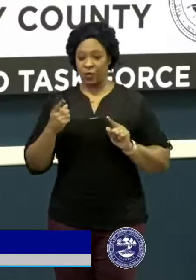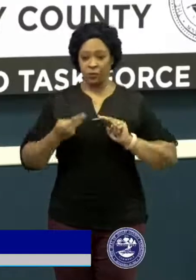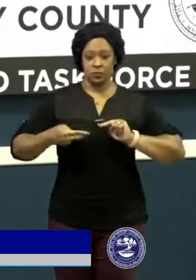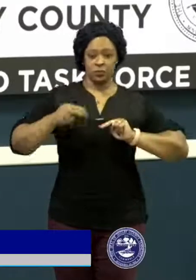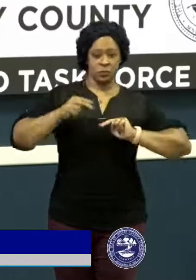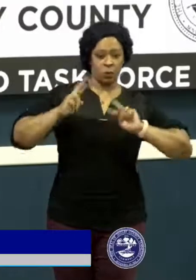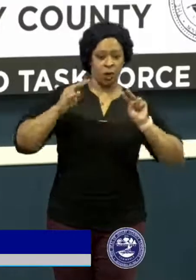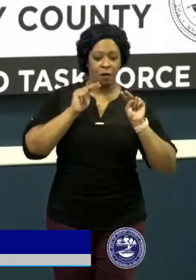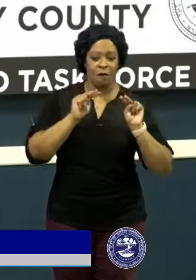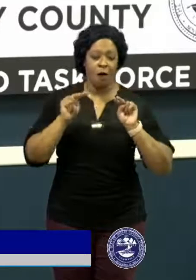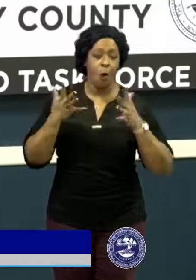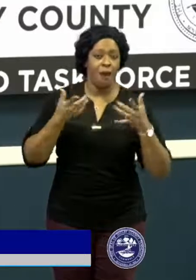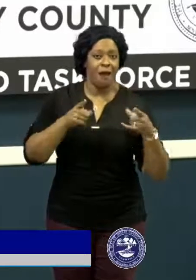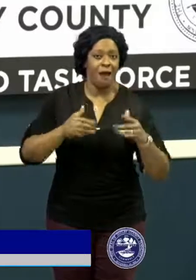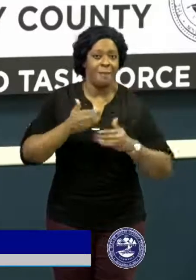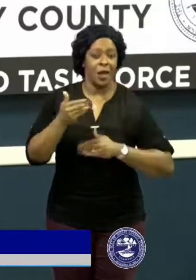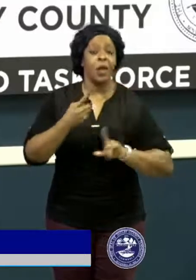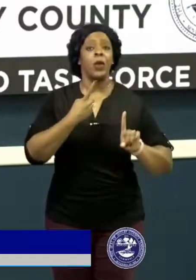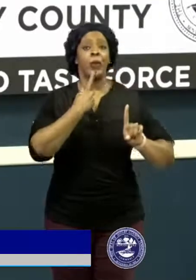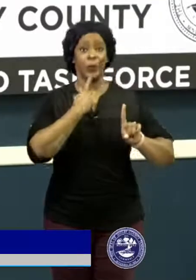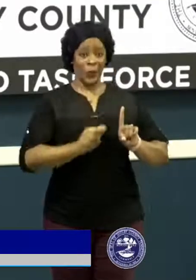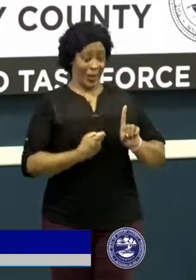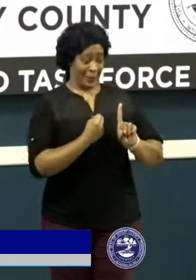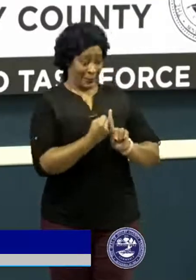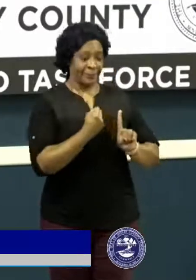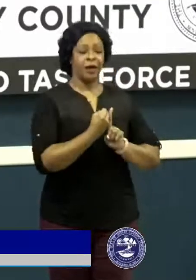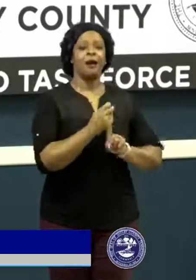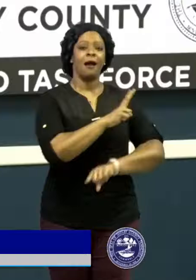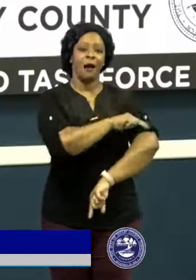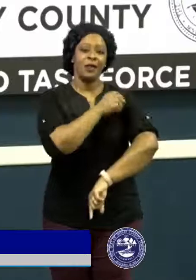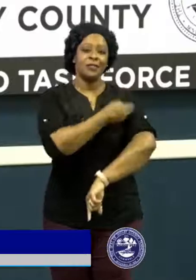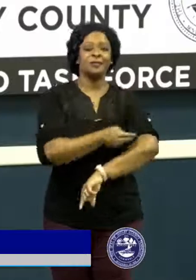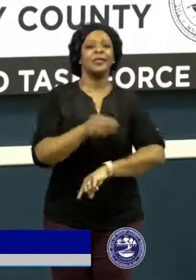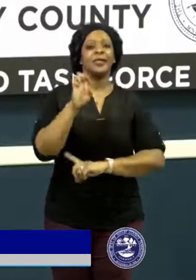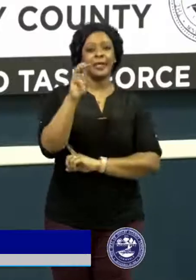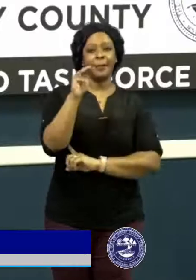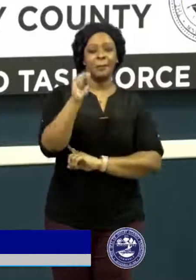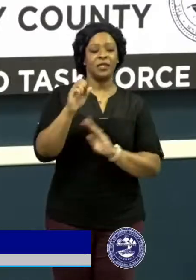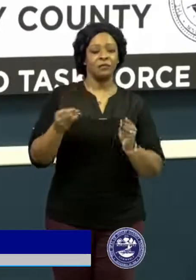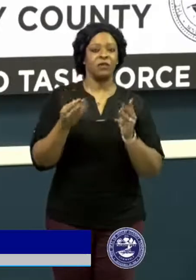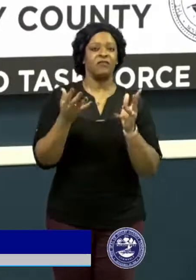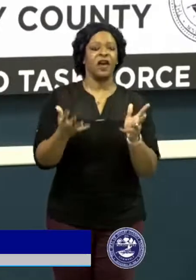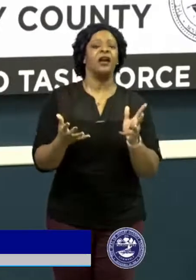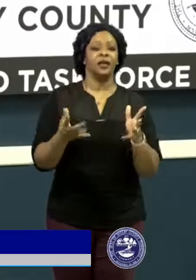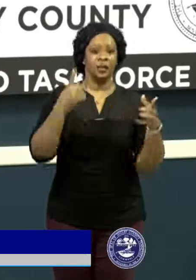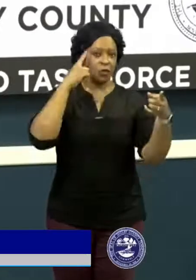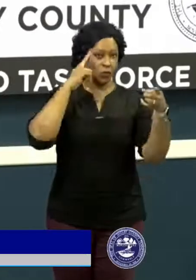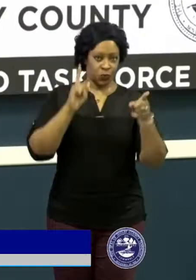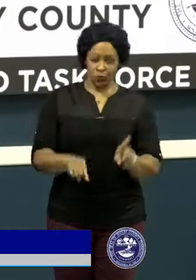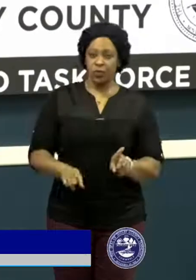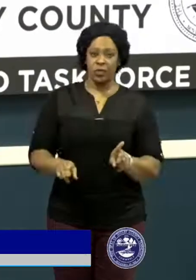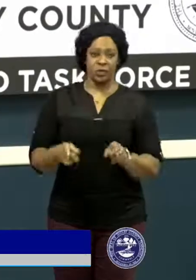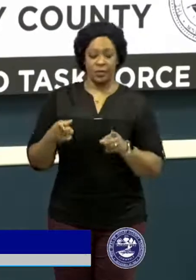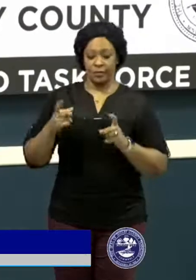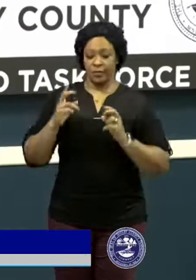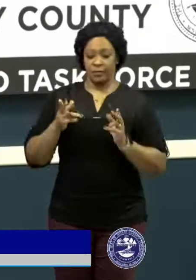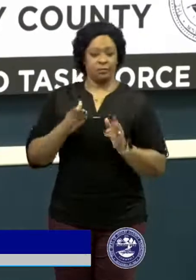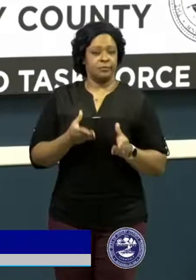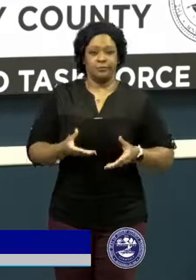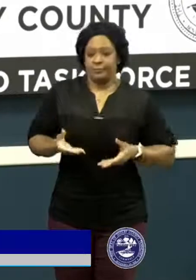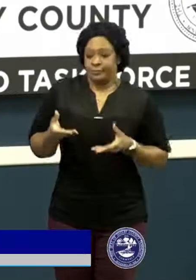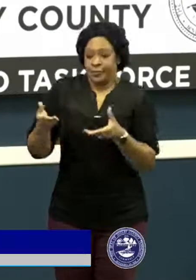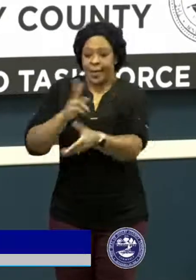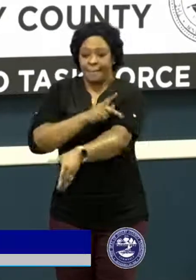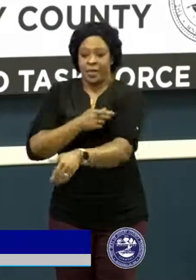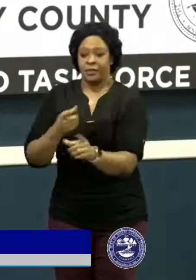sense of alert. And when we get to red, the hospitals and the EMS providers just agree that we will quickly hand the patient off so